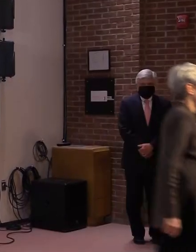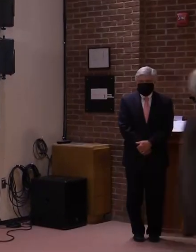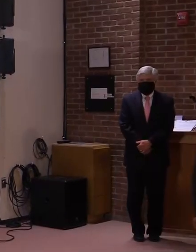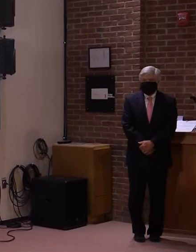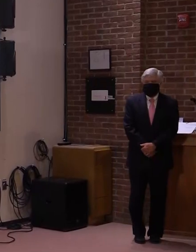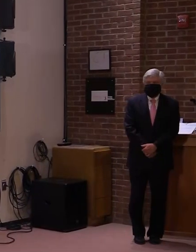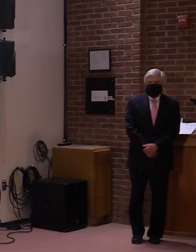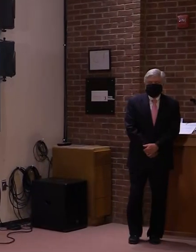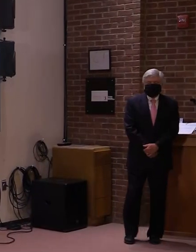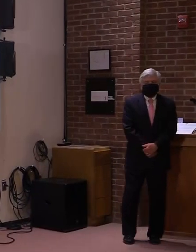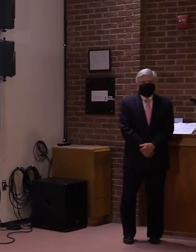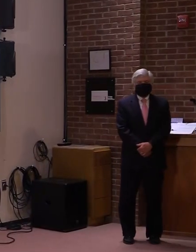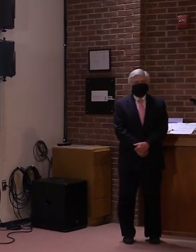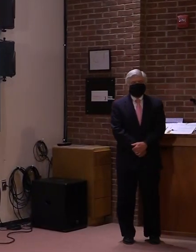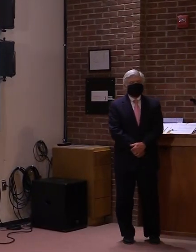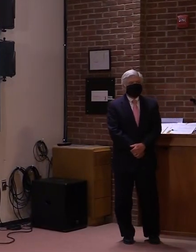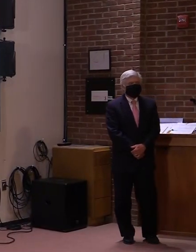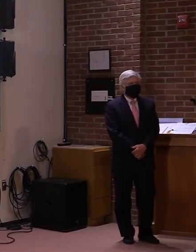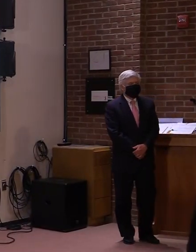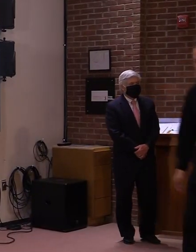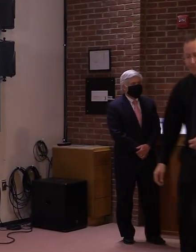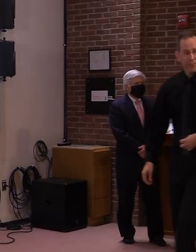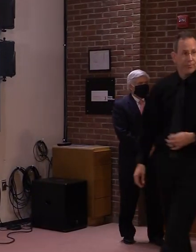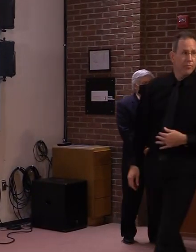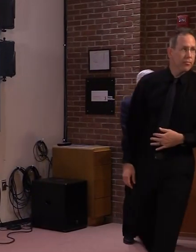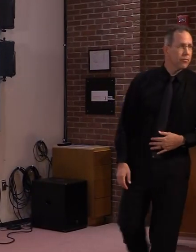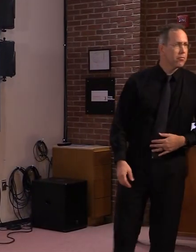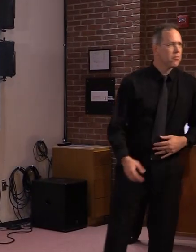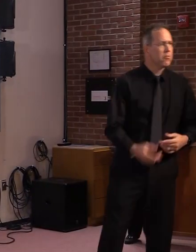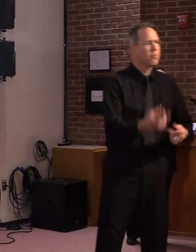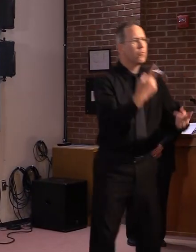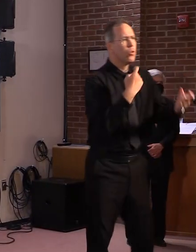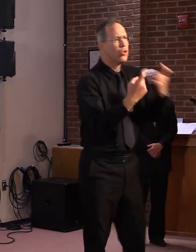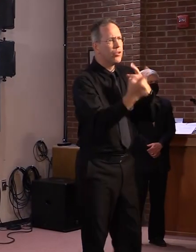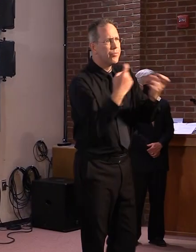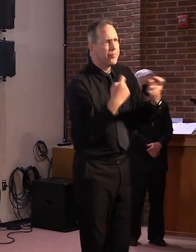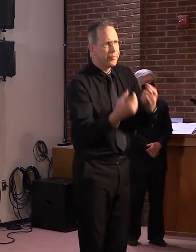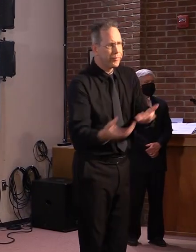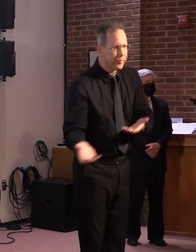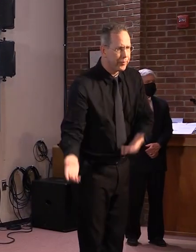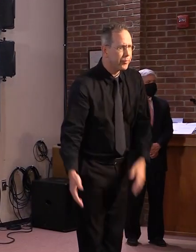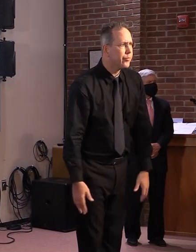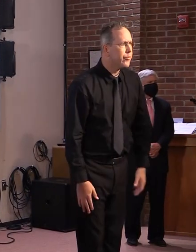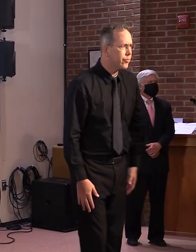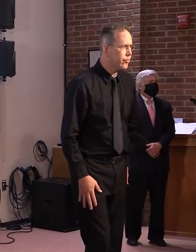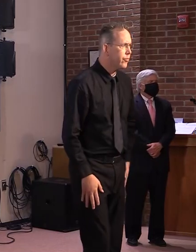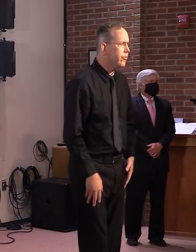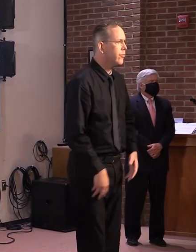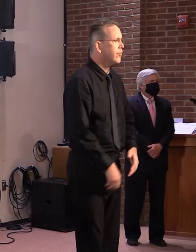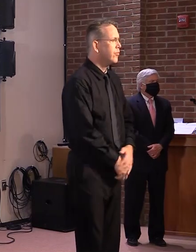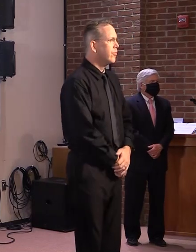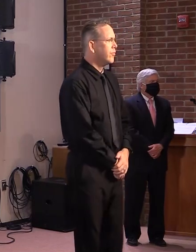And with that, we'll open it up for questions. Kevin? All right, thank you. So